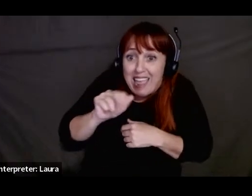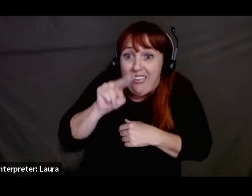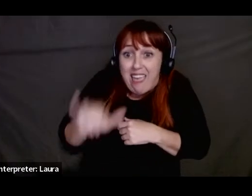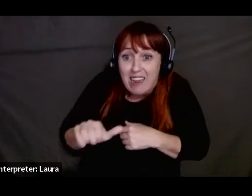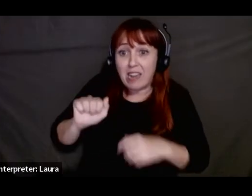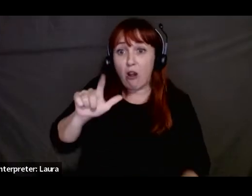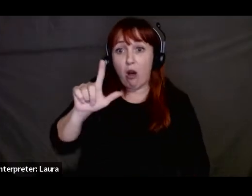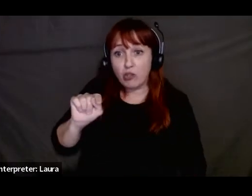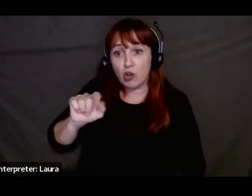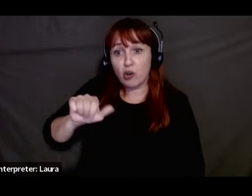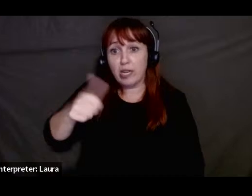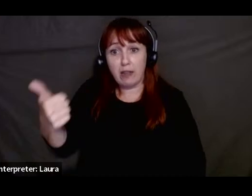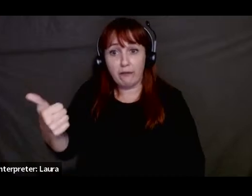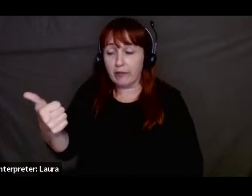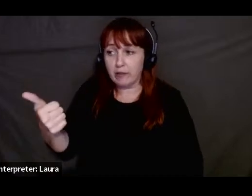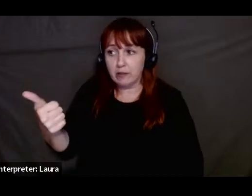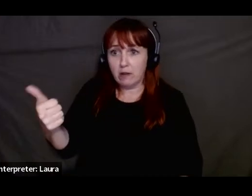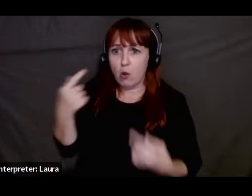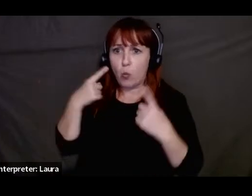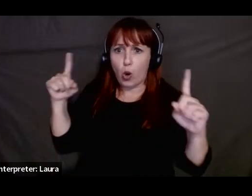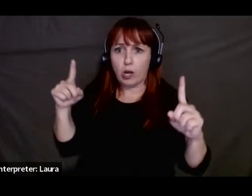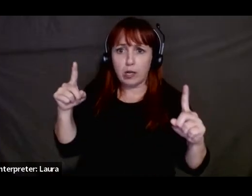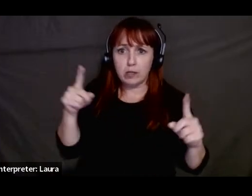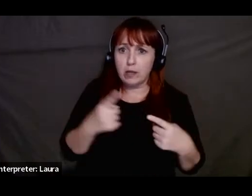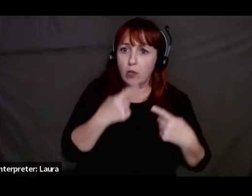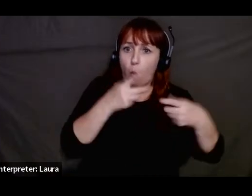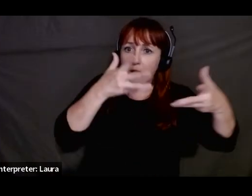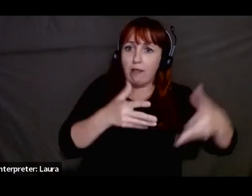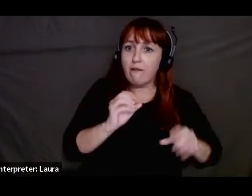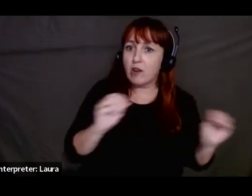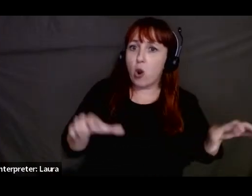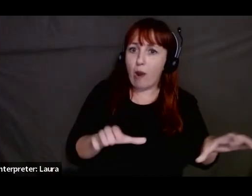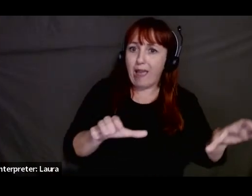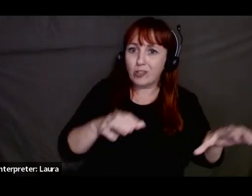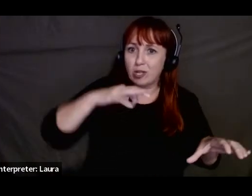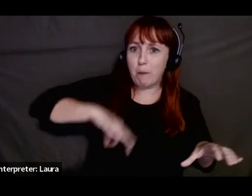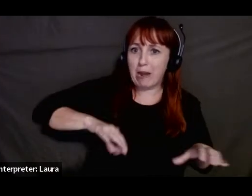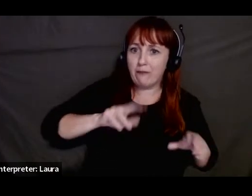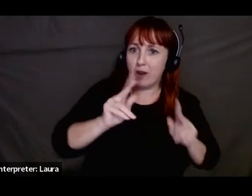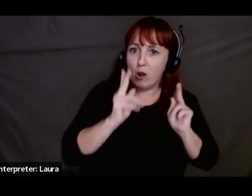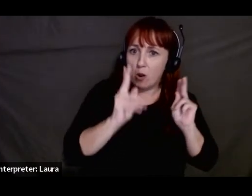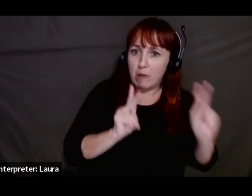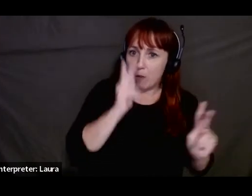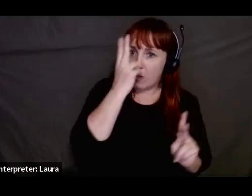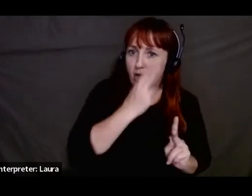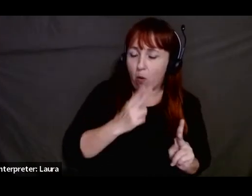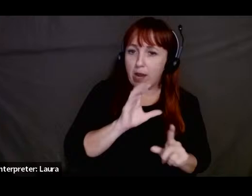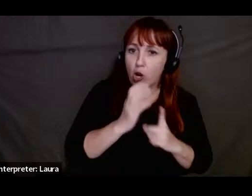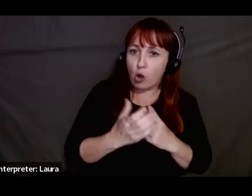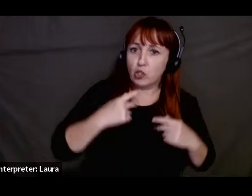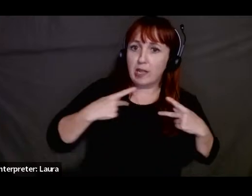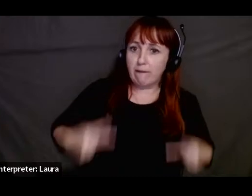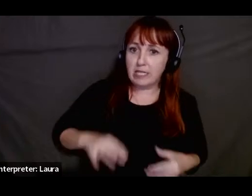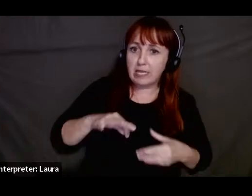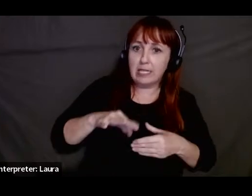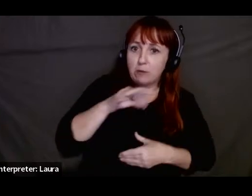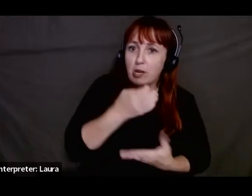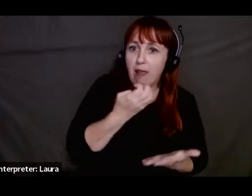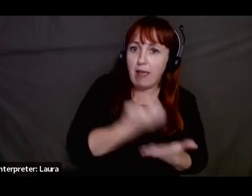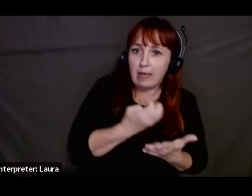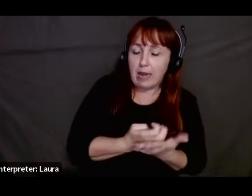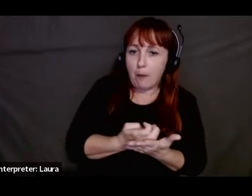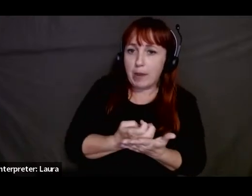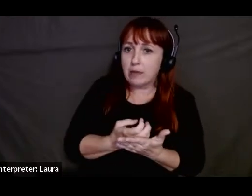How do any alternatives other than no action alternative benefit the people of Hawaii Island culturally, physically, spiritually, and